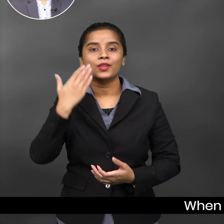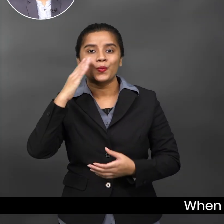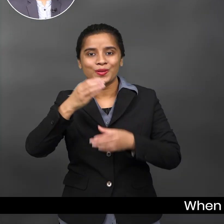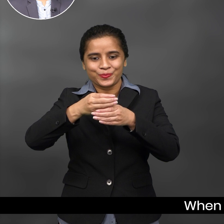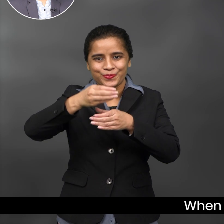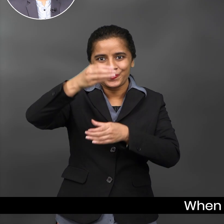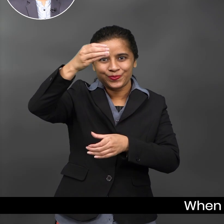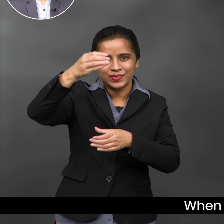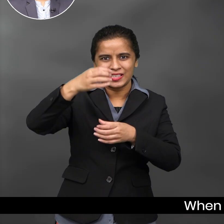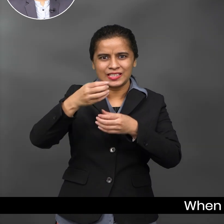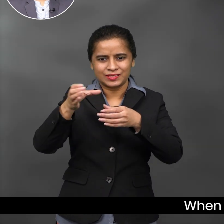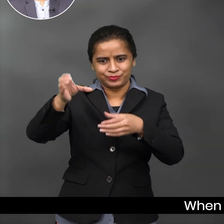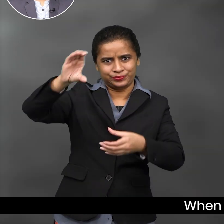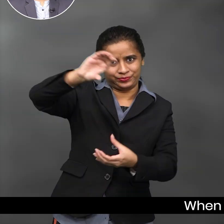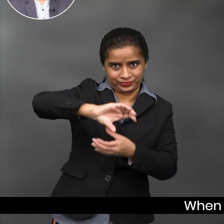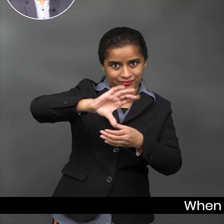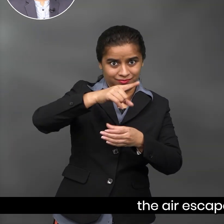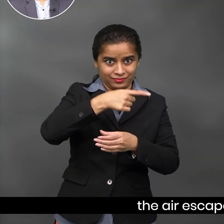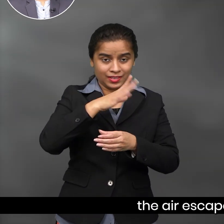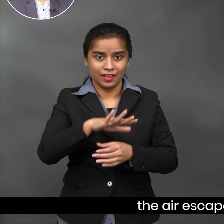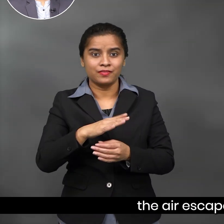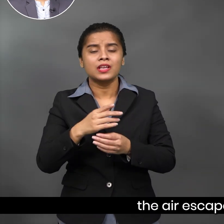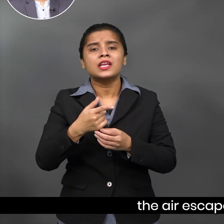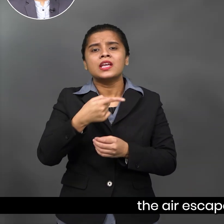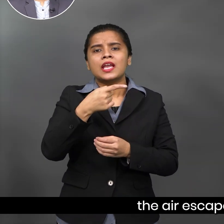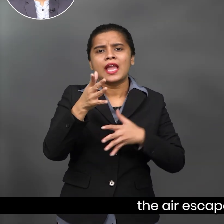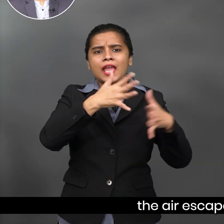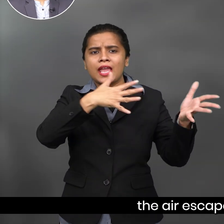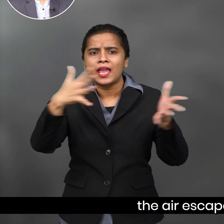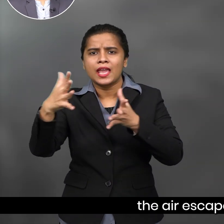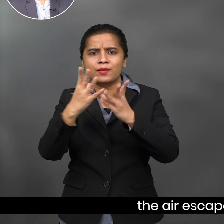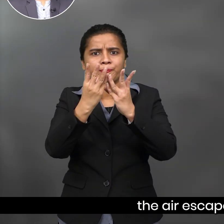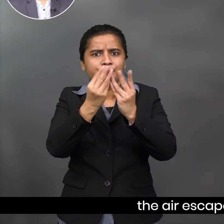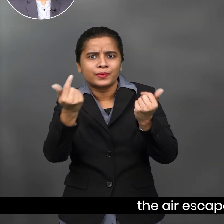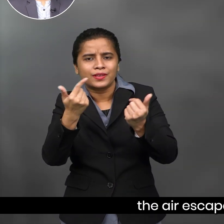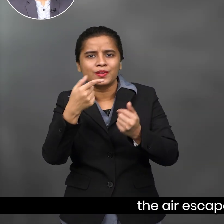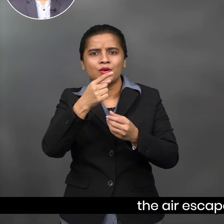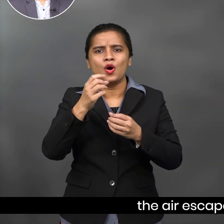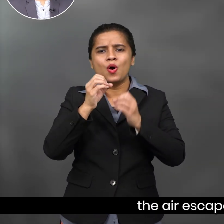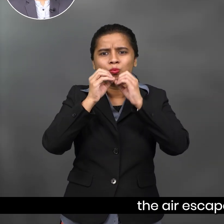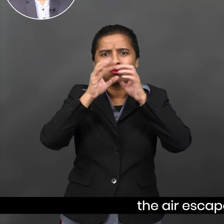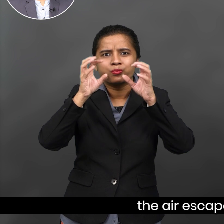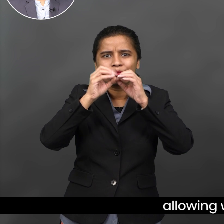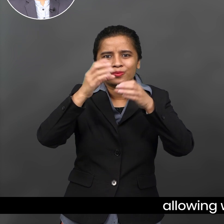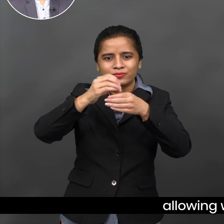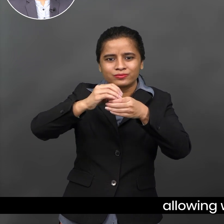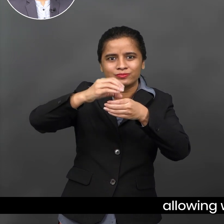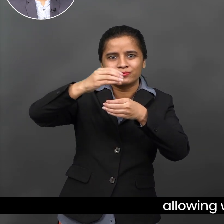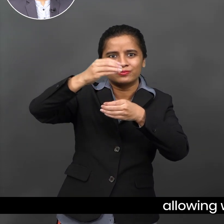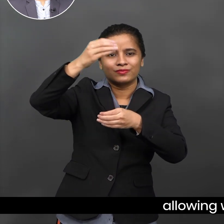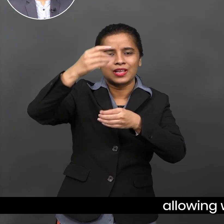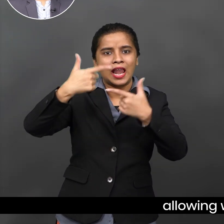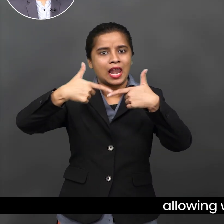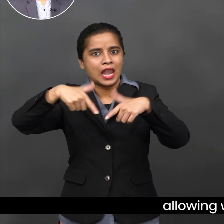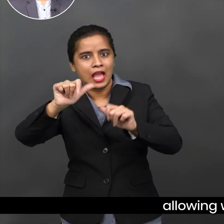When the bottle is tilted, the air escapes in the form of bubbles, allowing